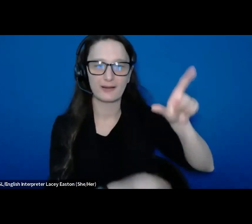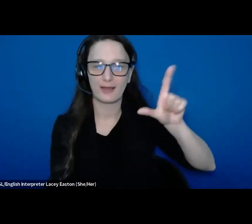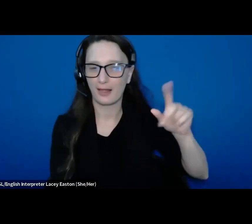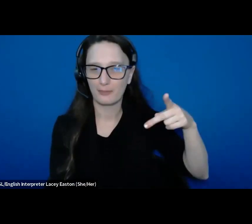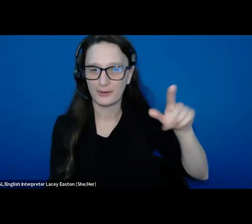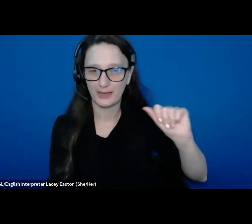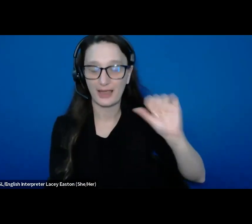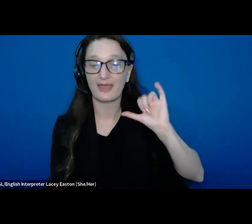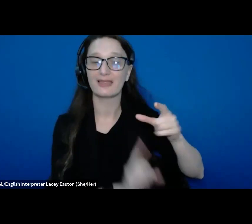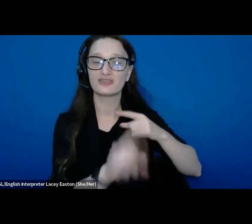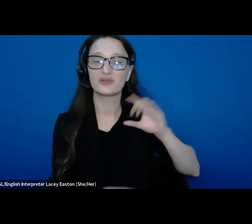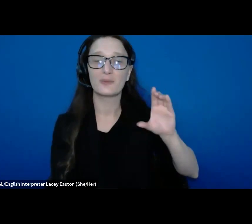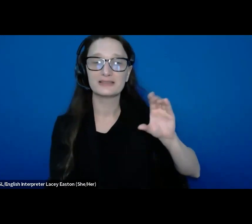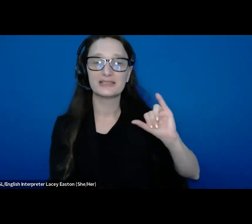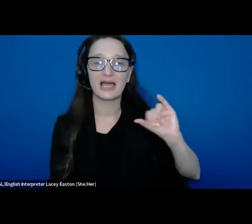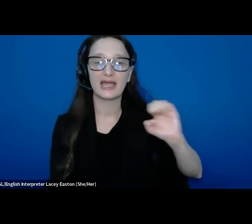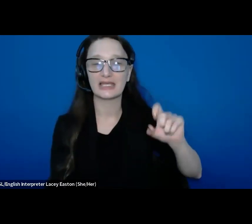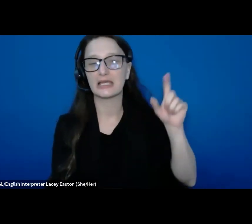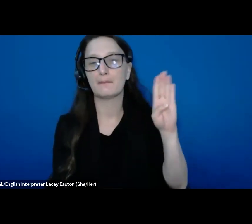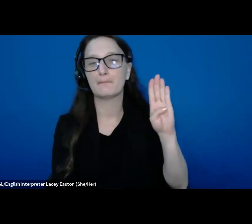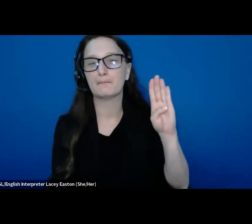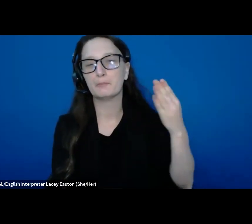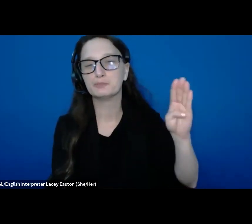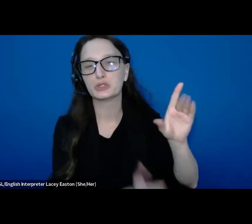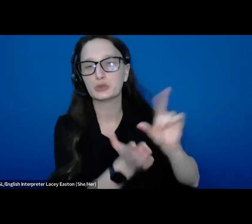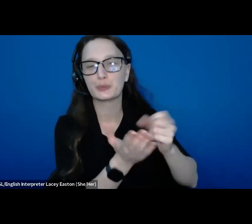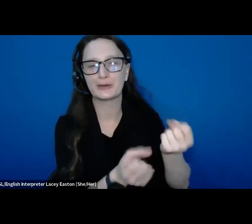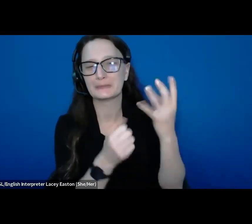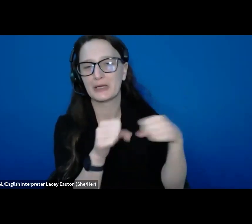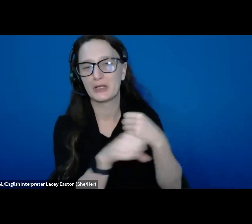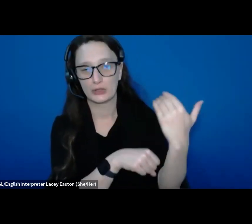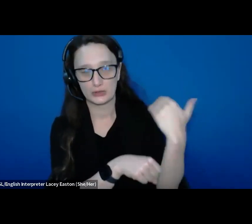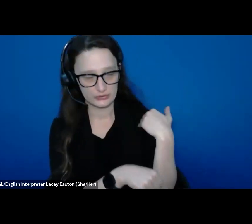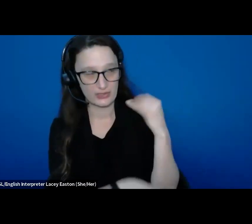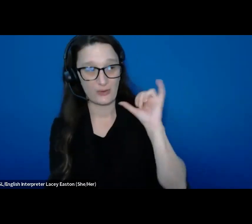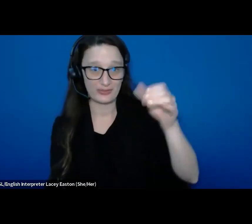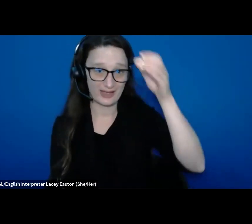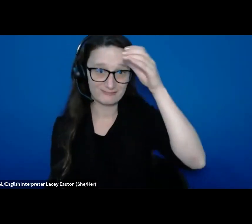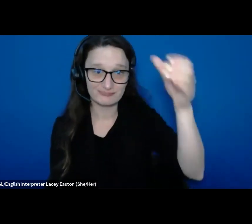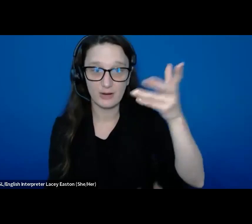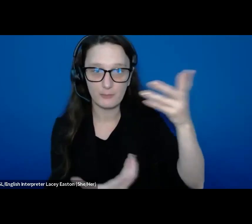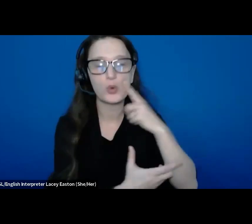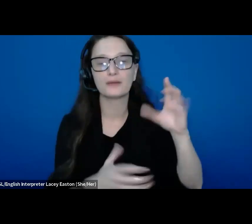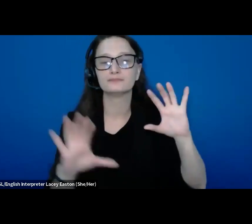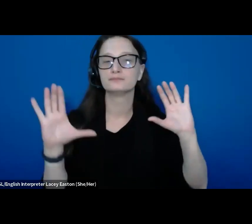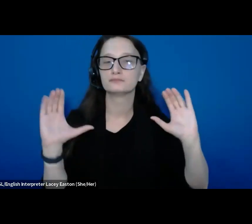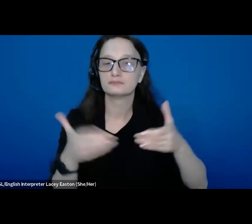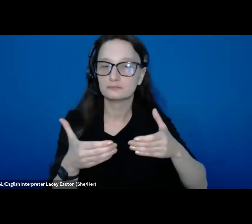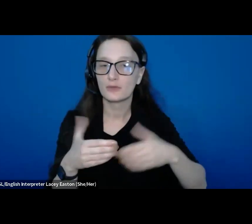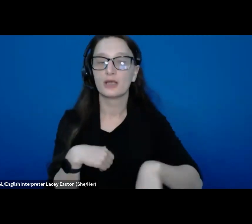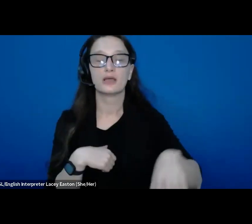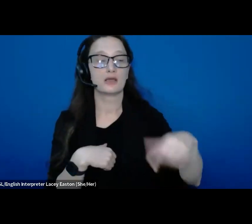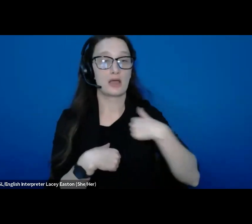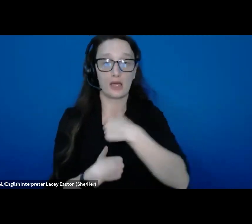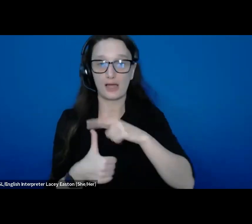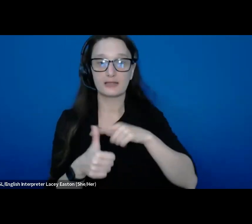blueprint several years ago. It was an idea to get together us, Department of